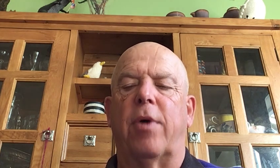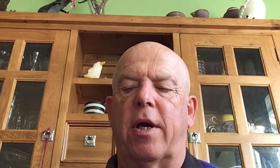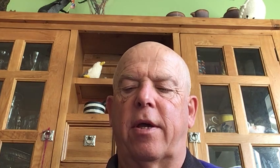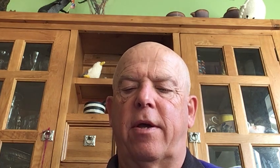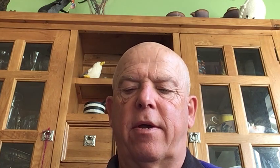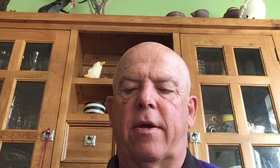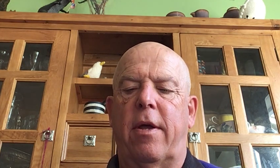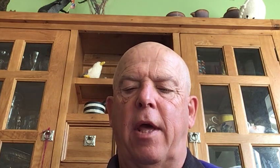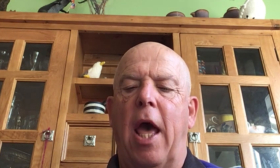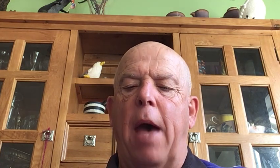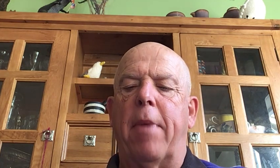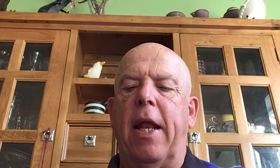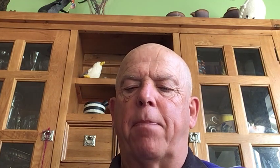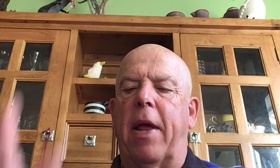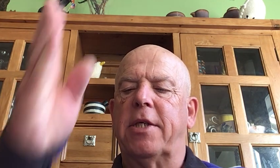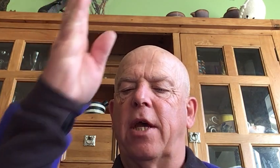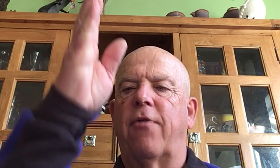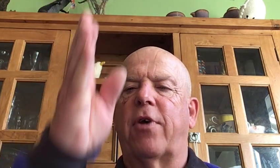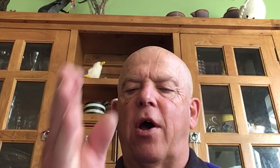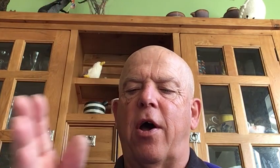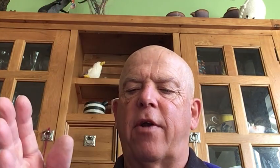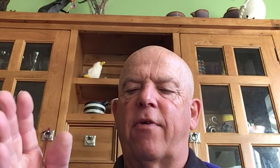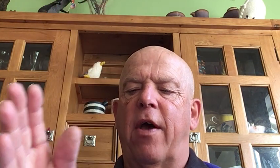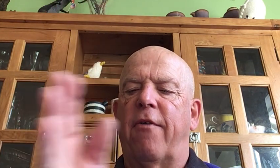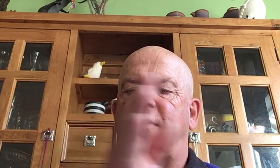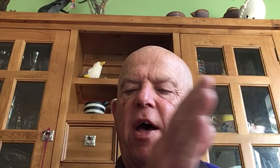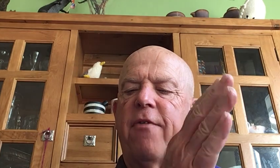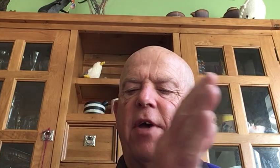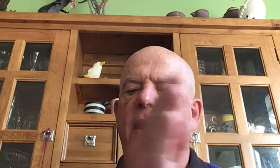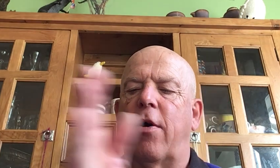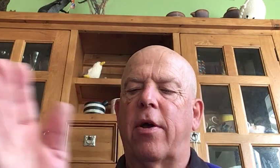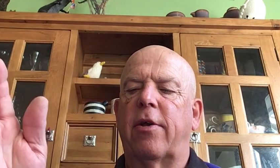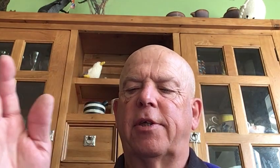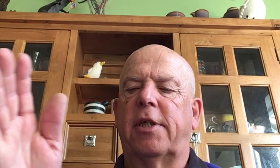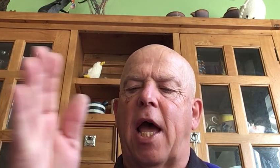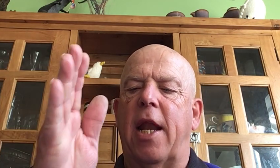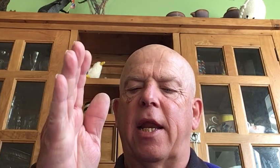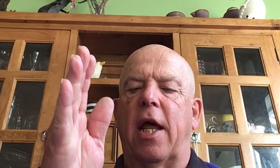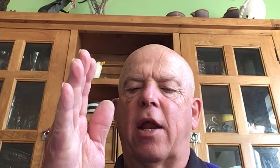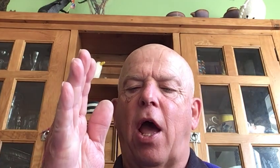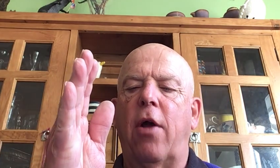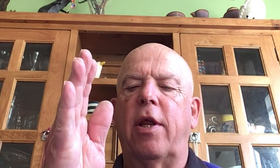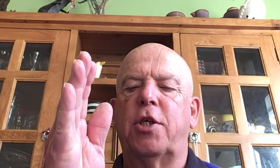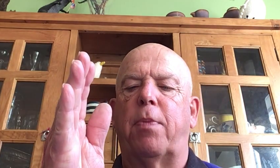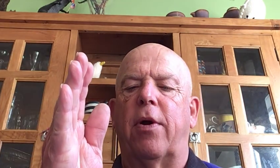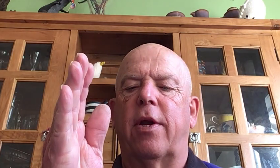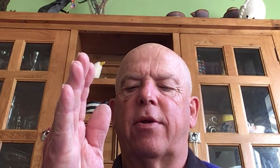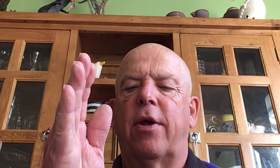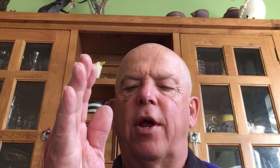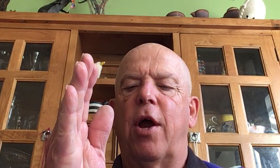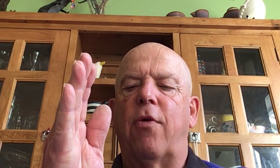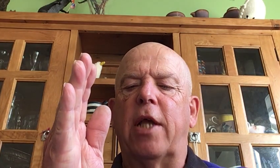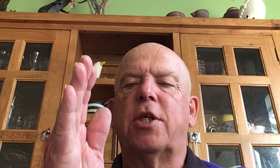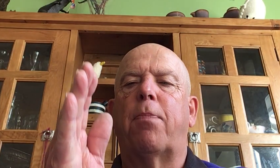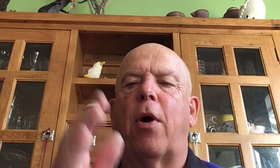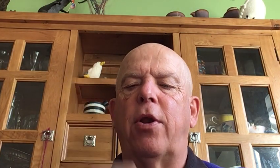work. And may the blessing of God, Father, Son, and Holy Spirit rest upon you,